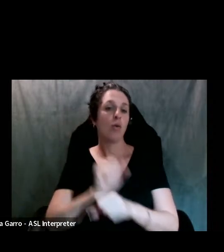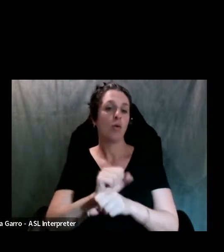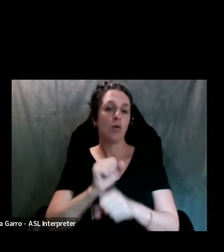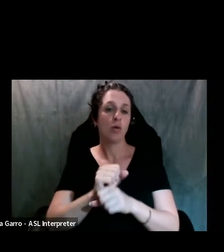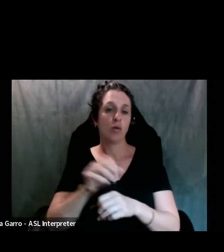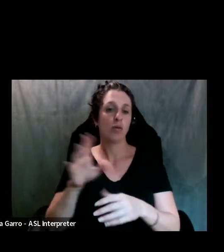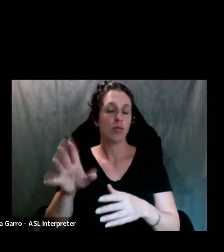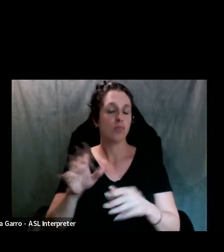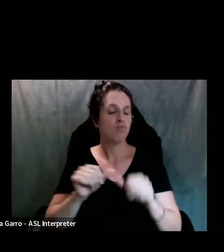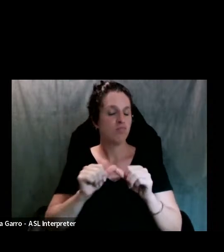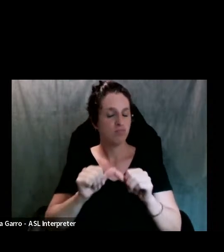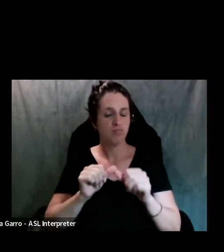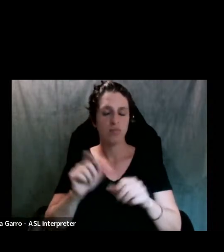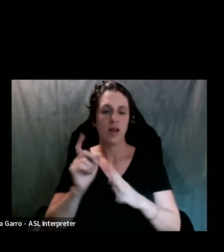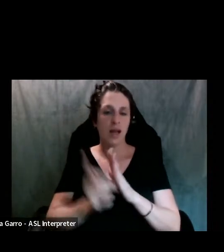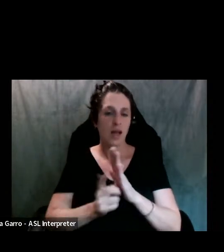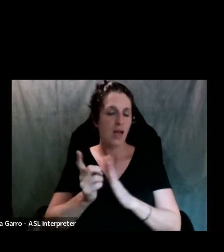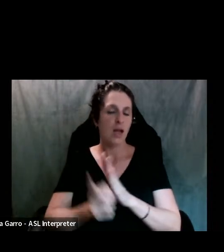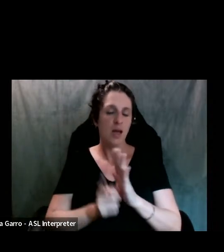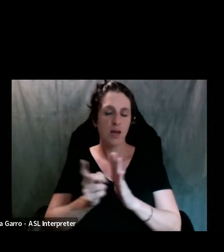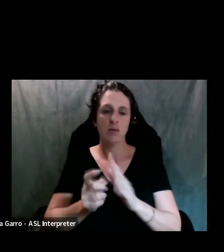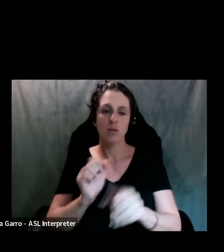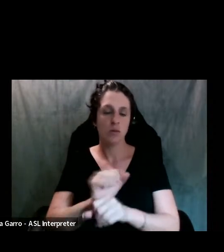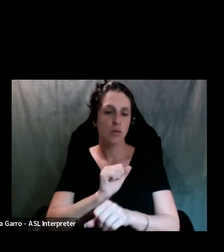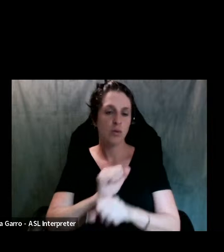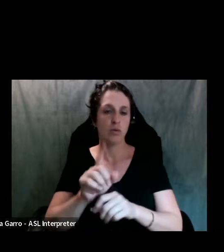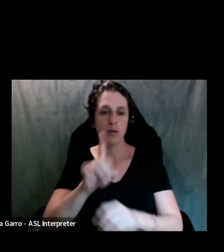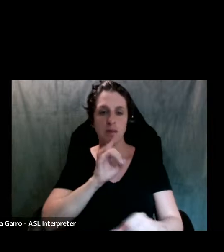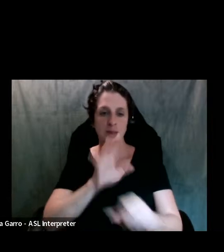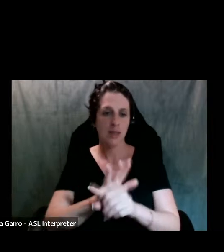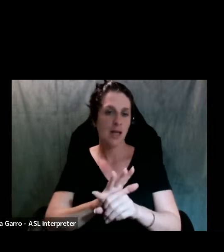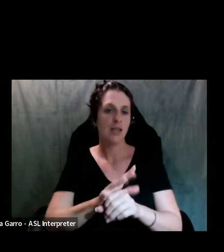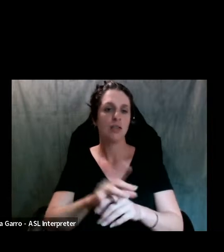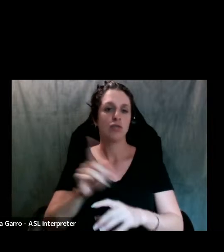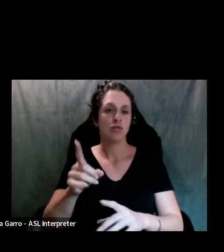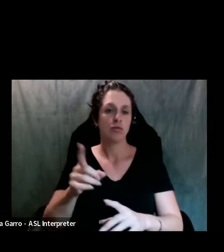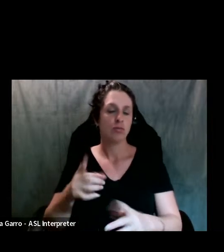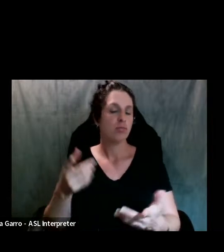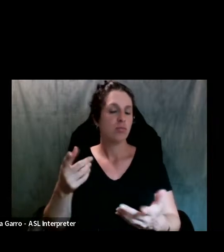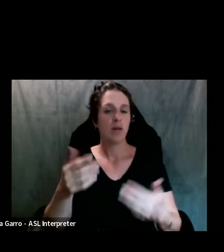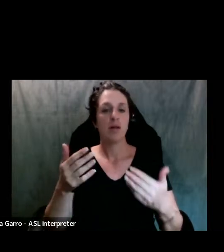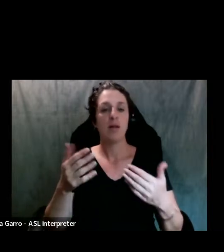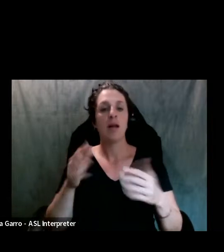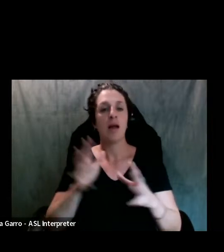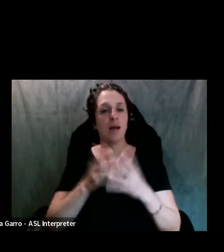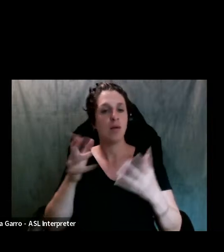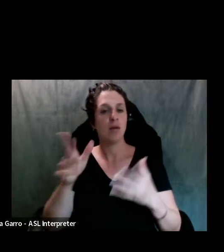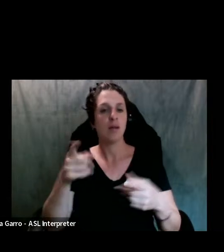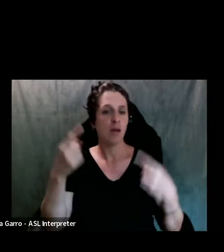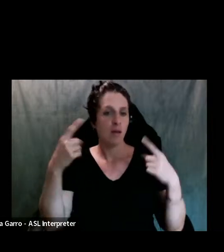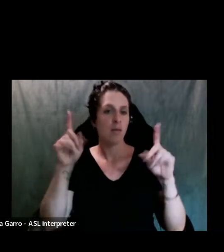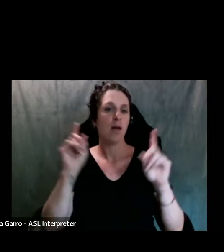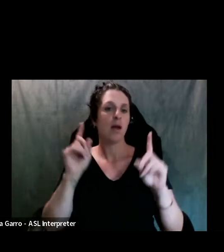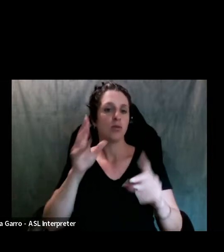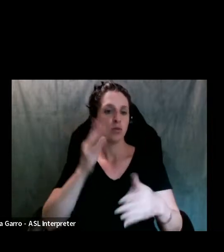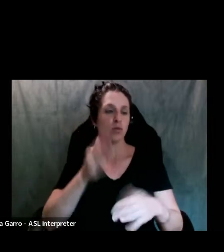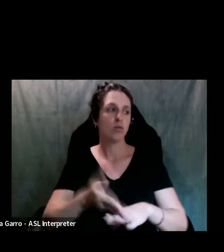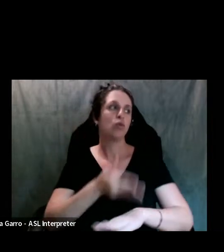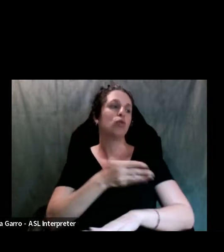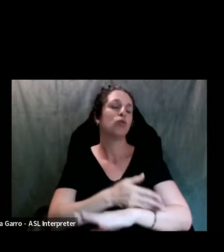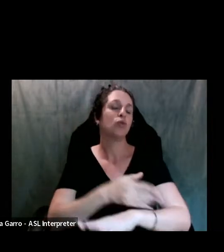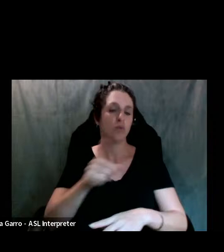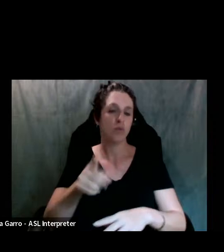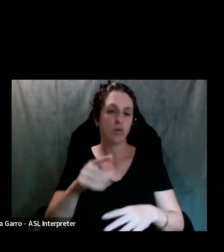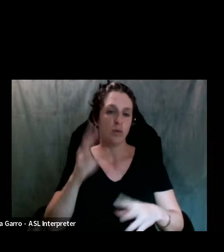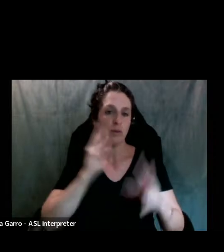their dedication and inspiration, and how much they accomplish to improve the experiences of students.